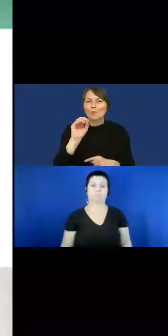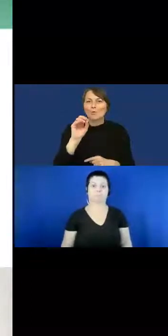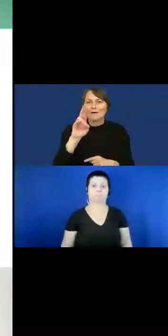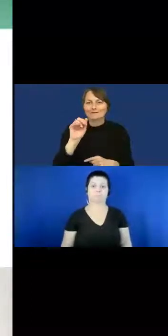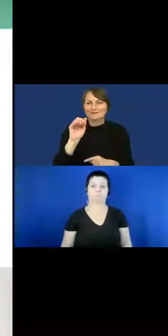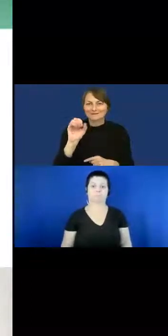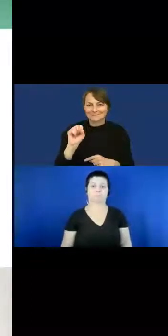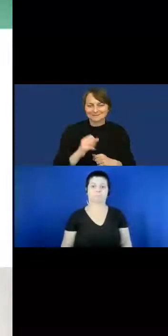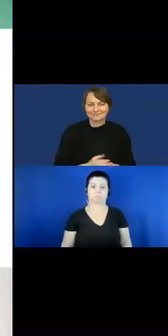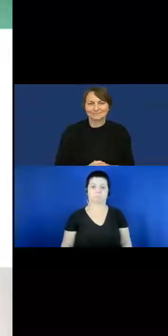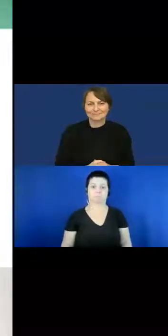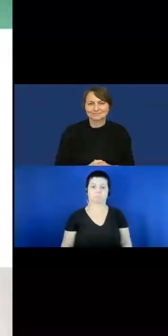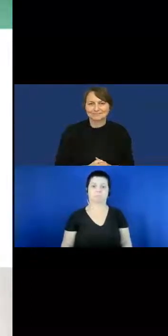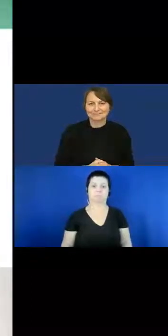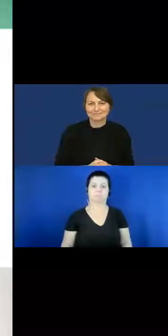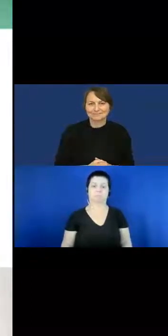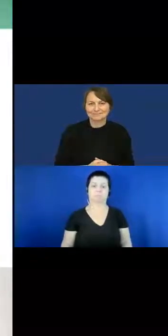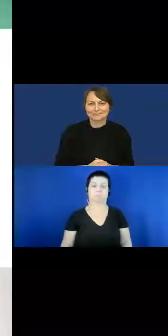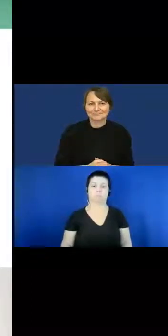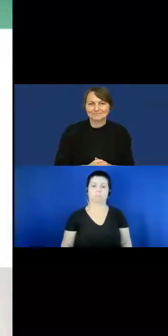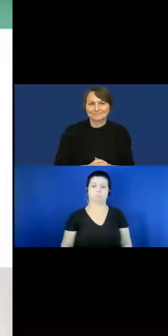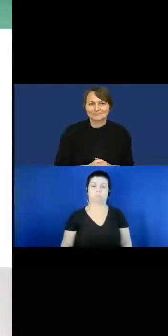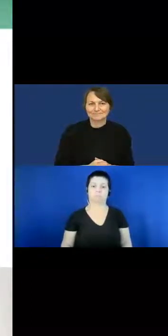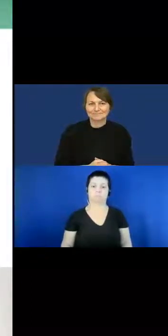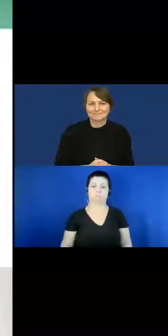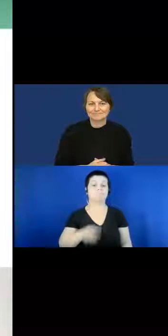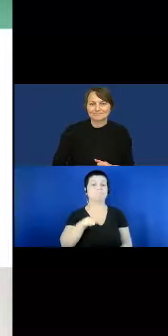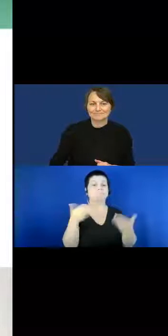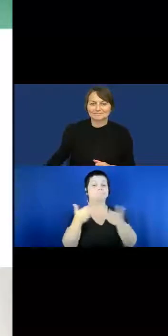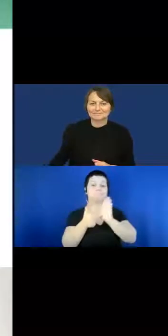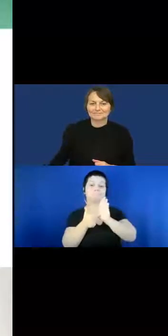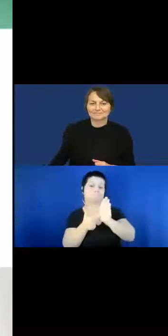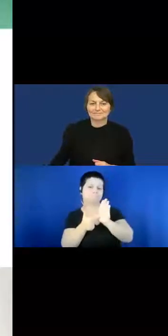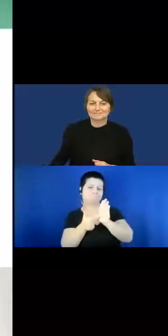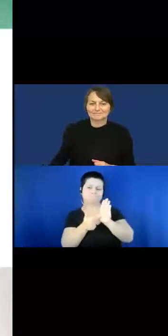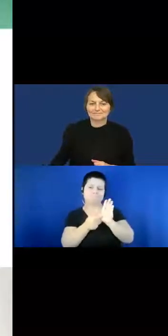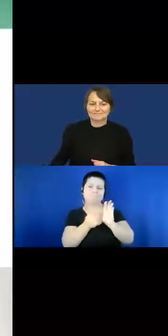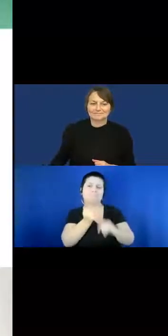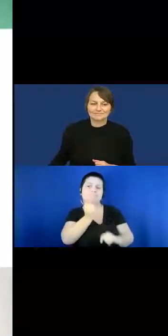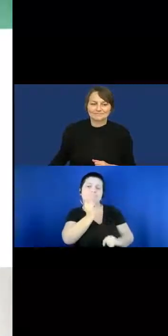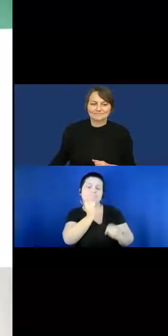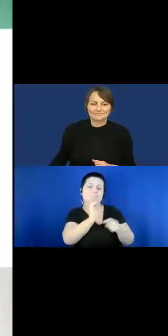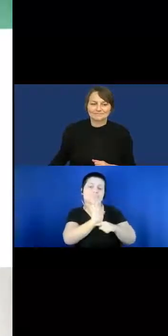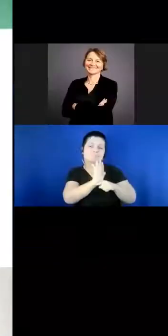I'm going to show you a short demonstration of how the game works.